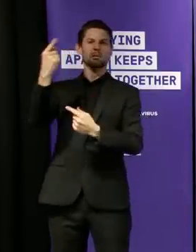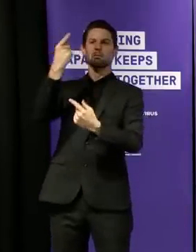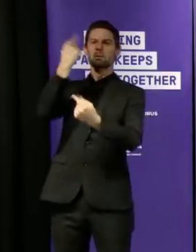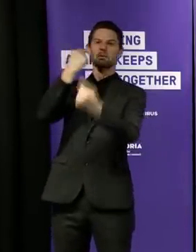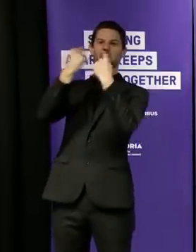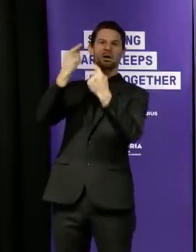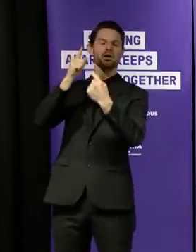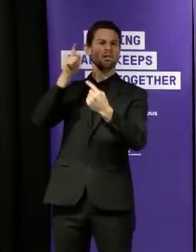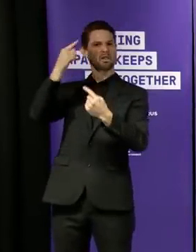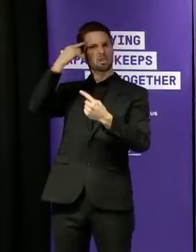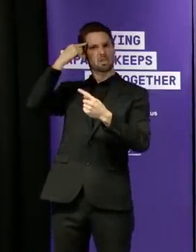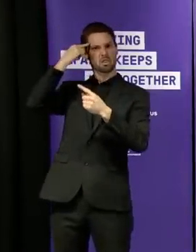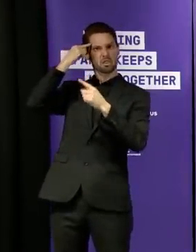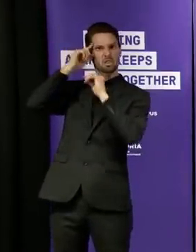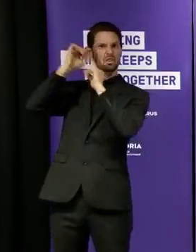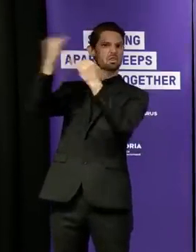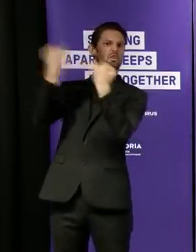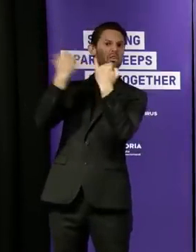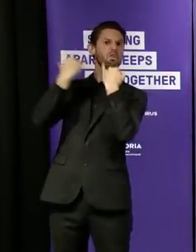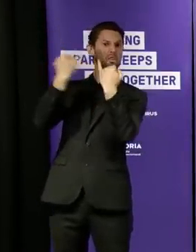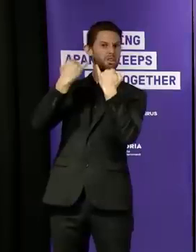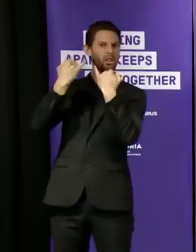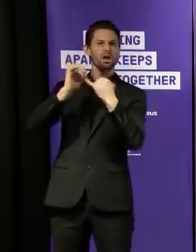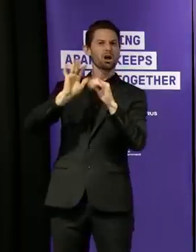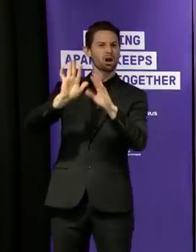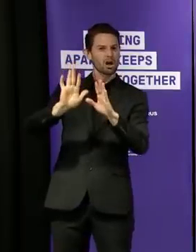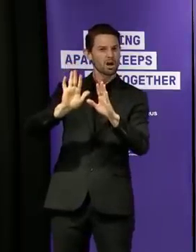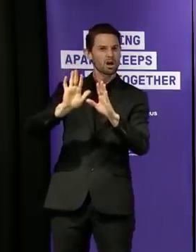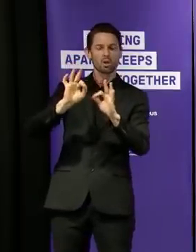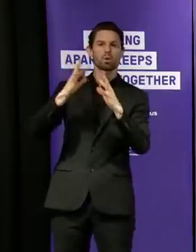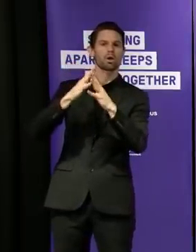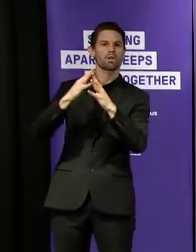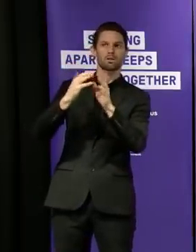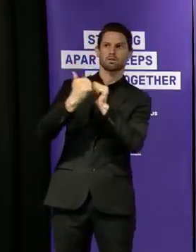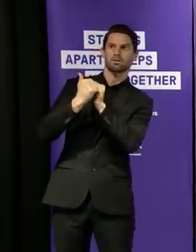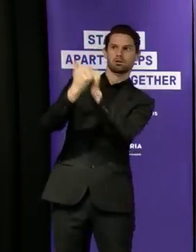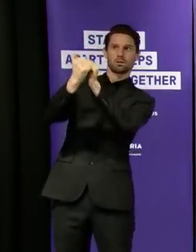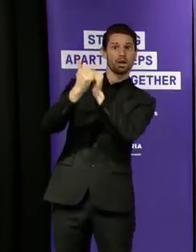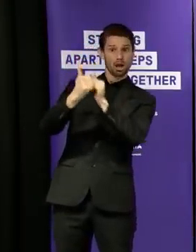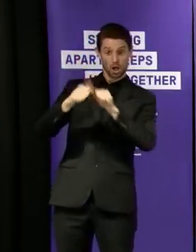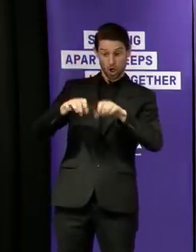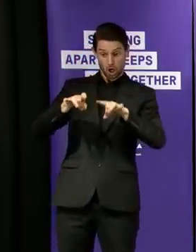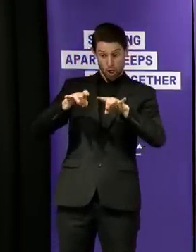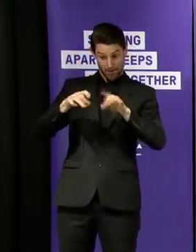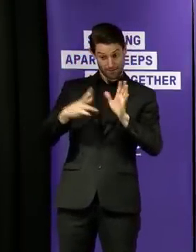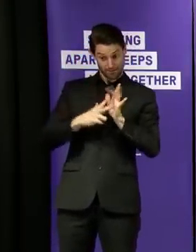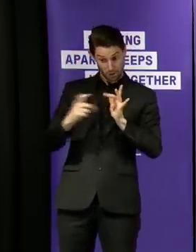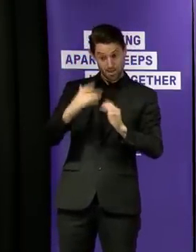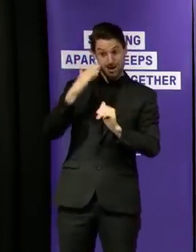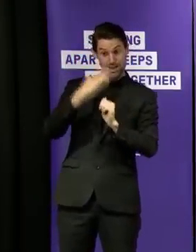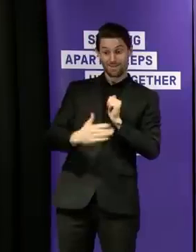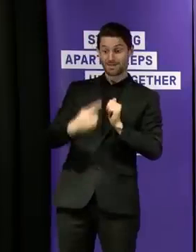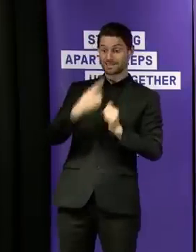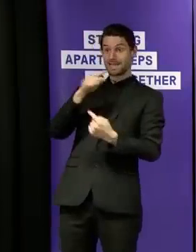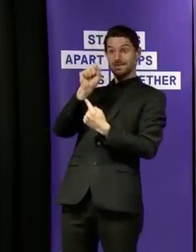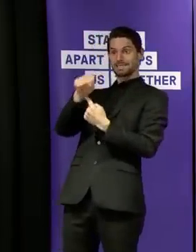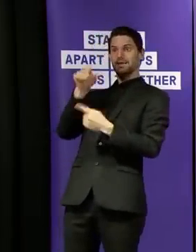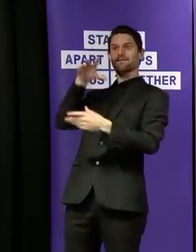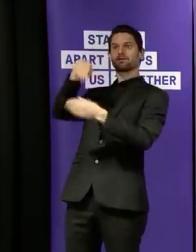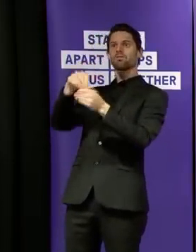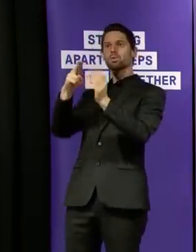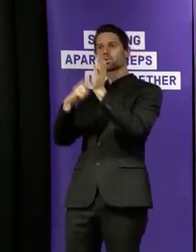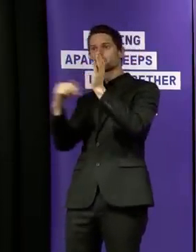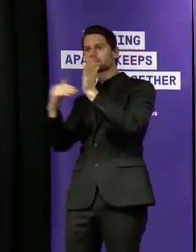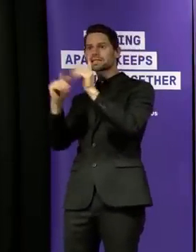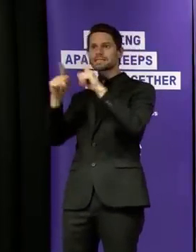this, work with us, and let's make sure Victoria is not part of a bubble that we never agreed to be in. Now, if that's not possible,